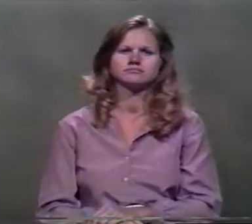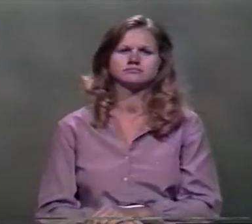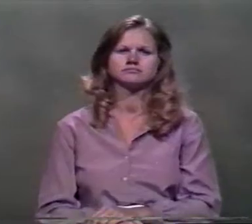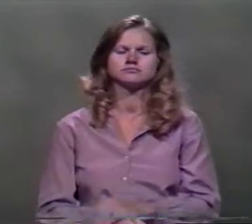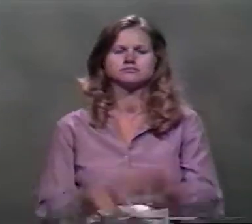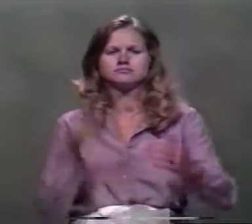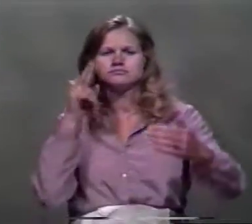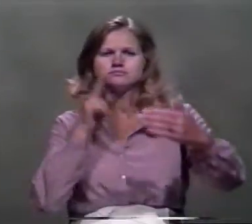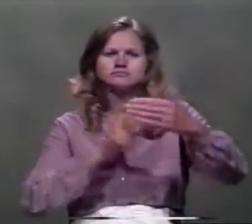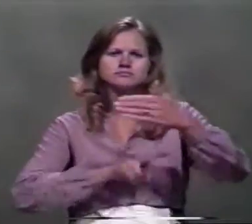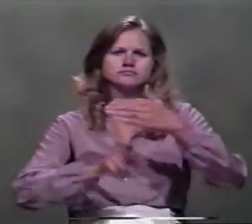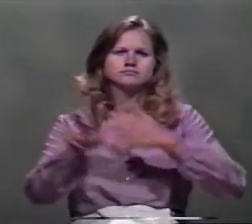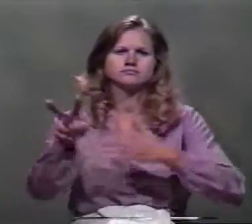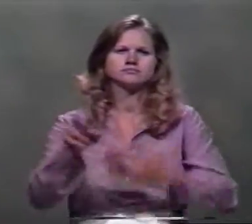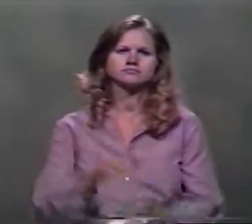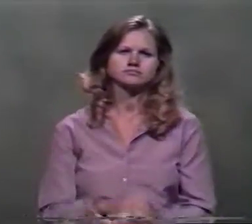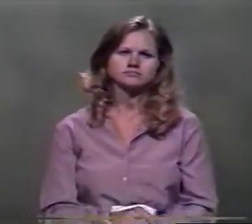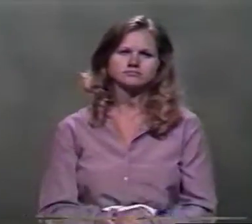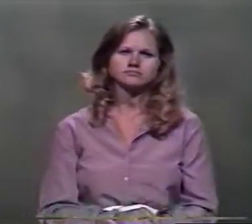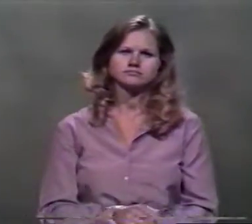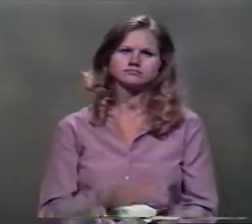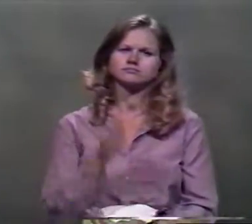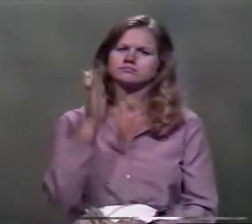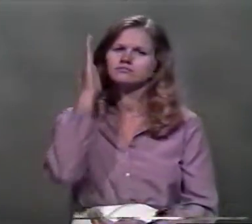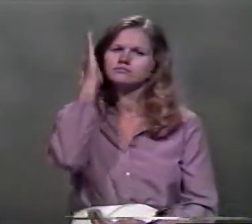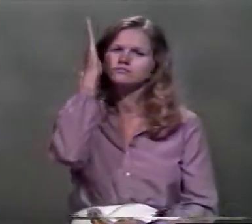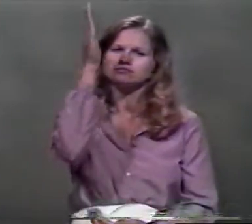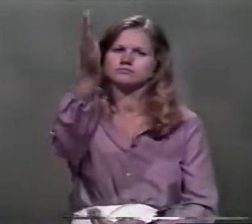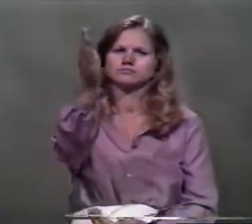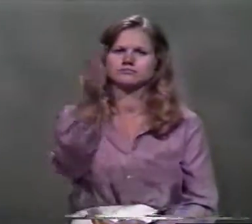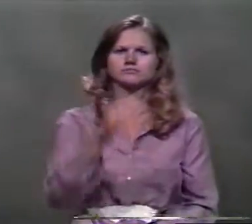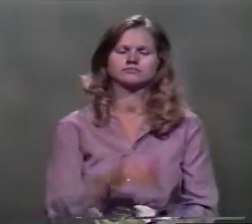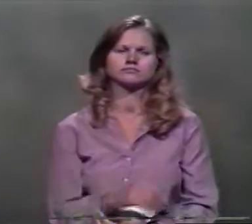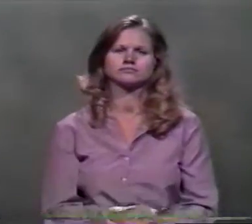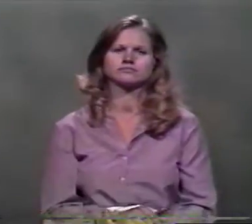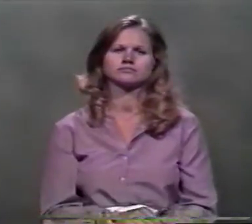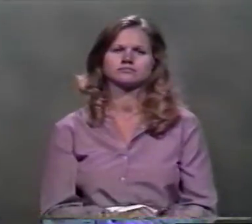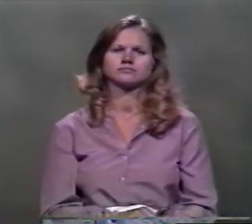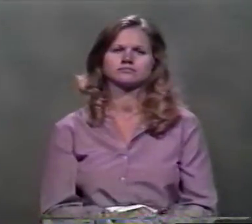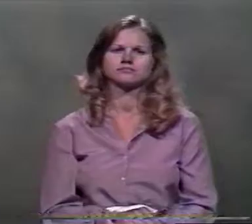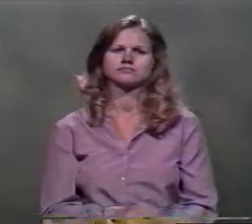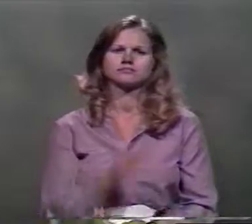Predict. Will or future.